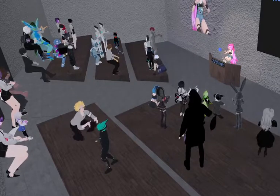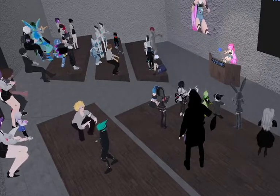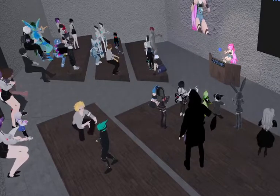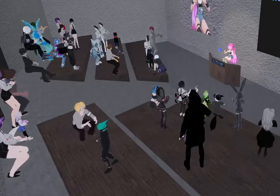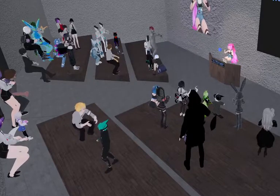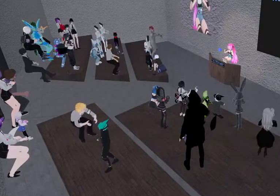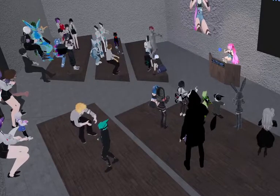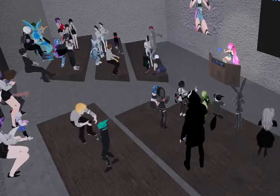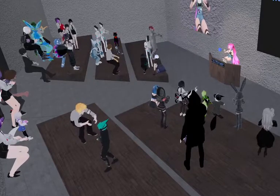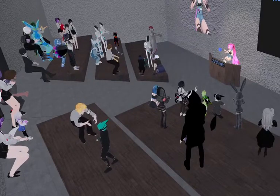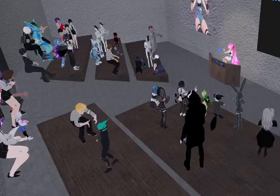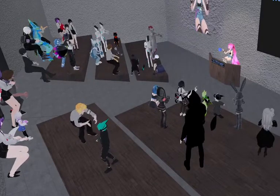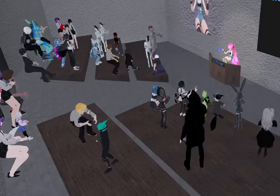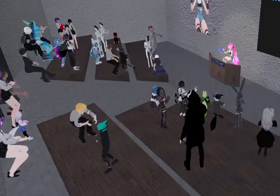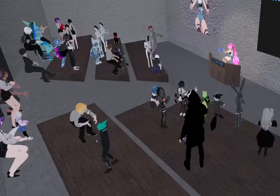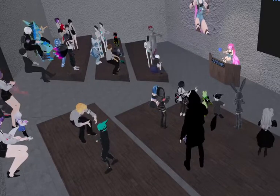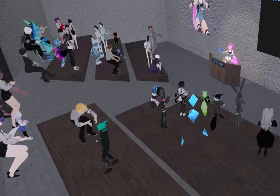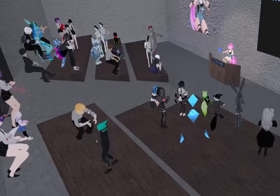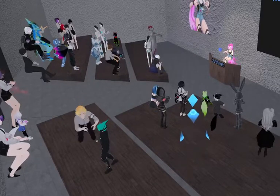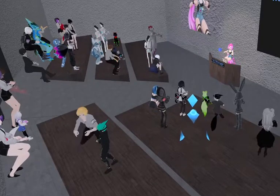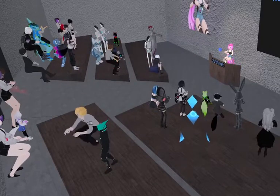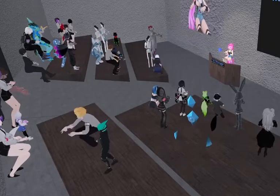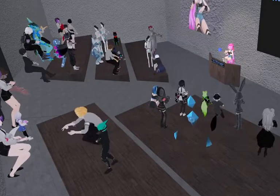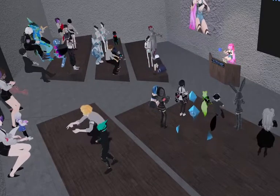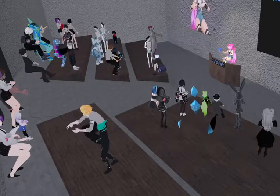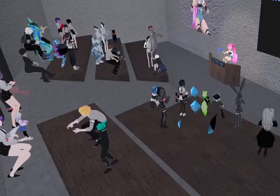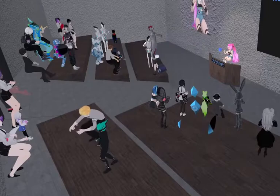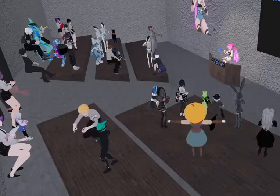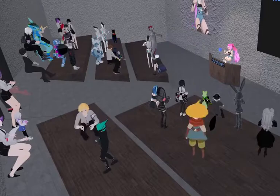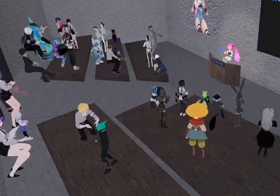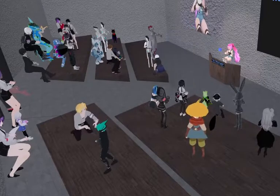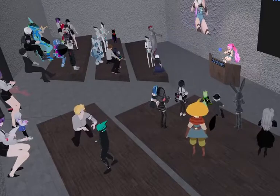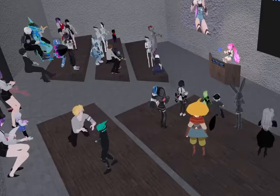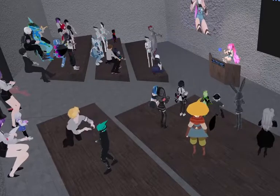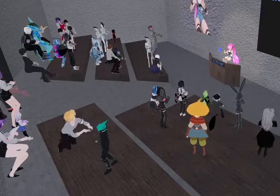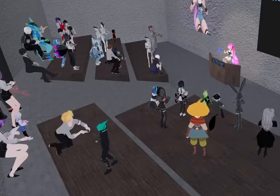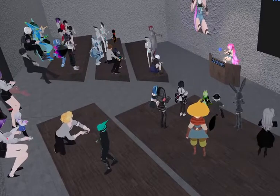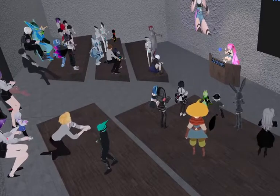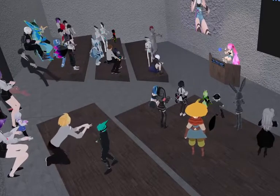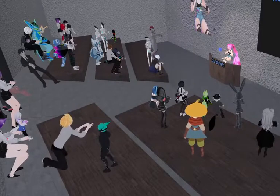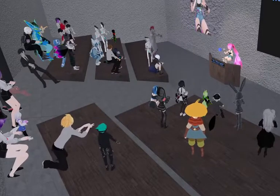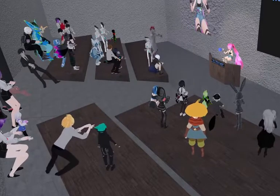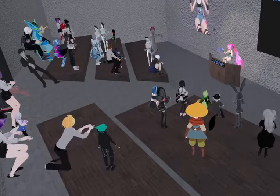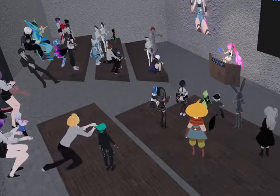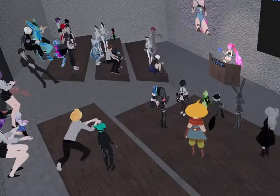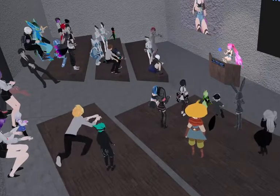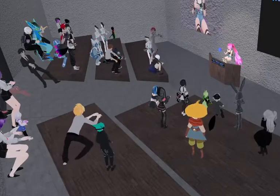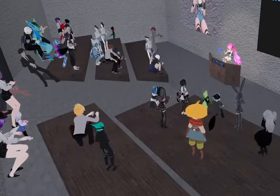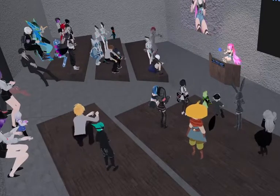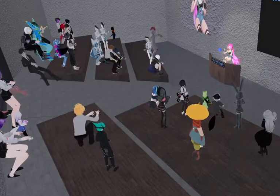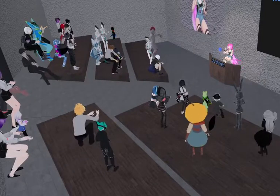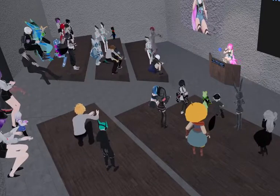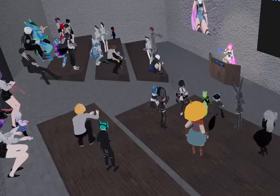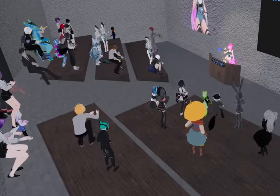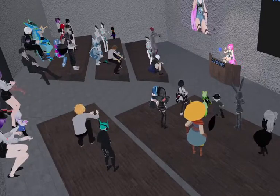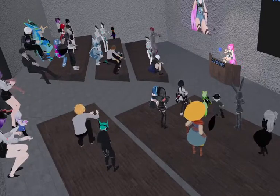their avatars, and while that's happening, I'm going to go over some really basic rules because I can see a lot of new faces here